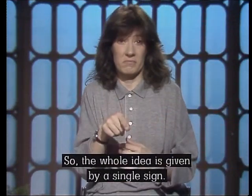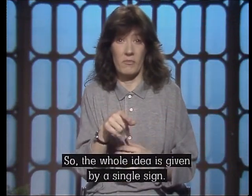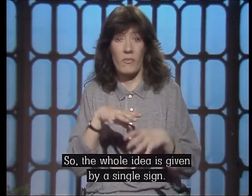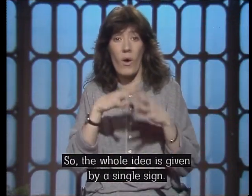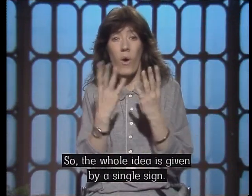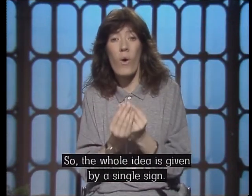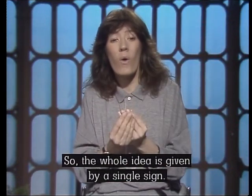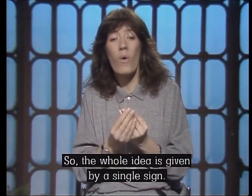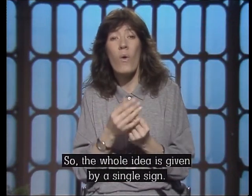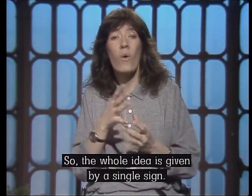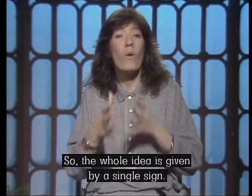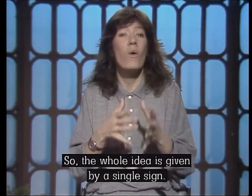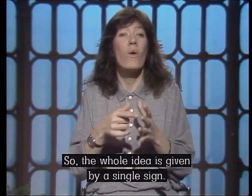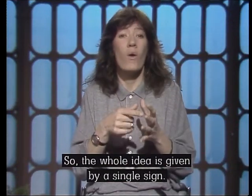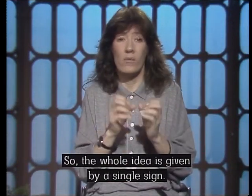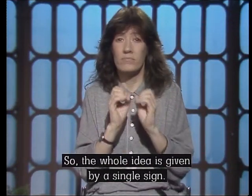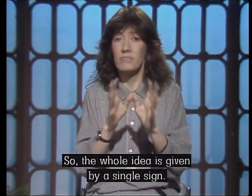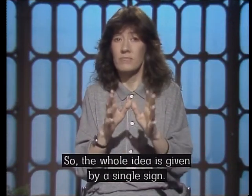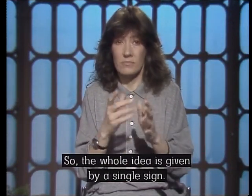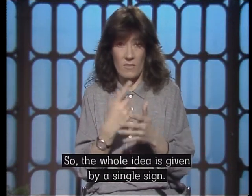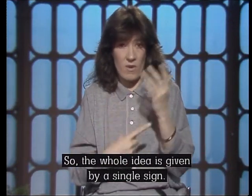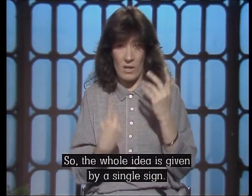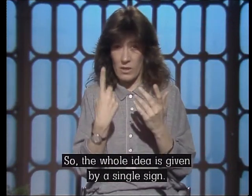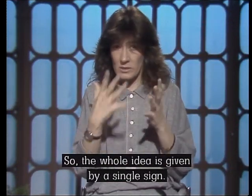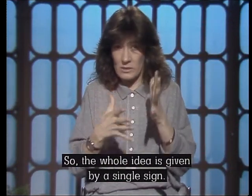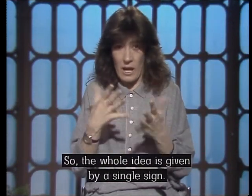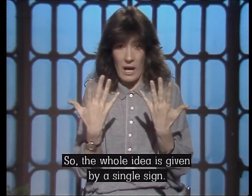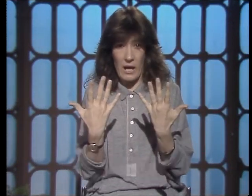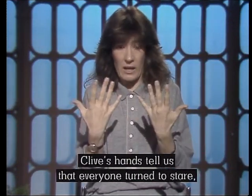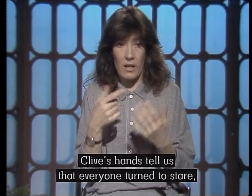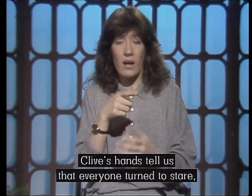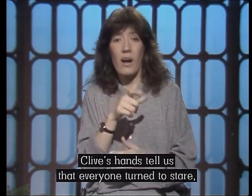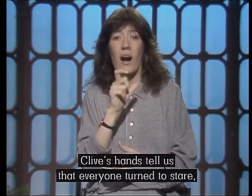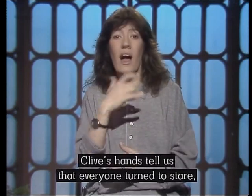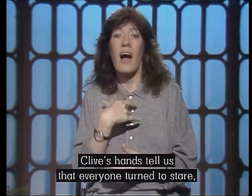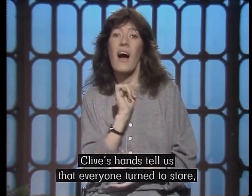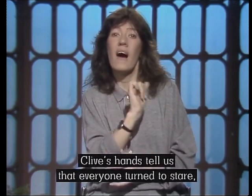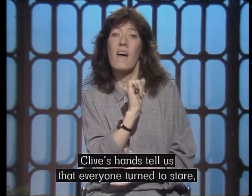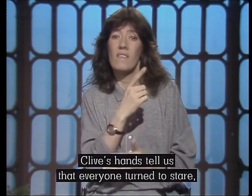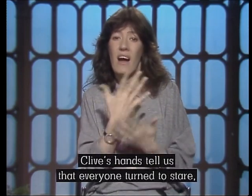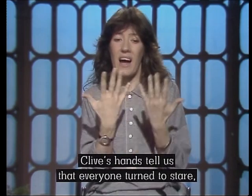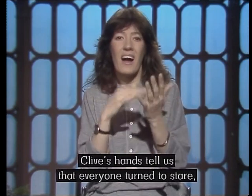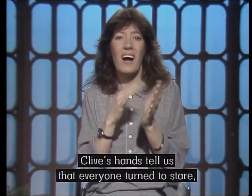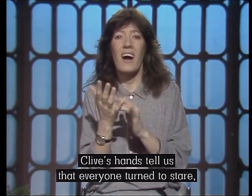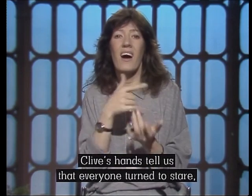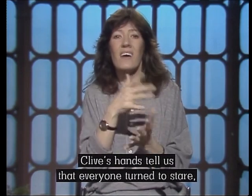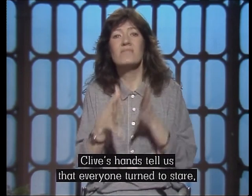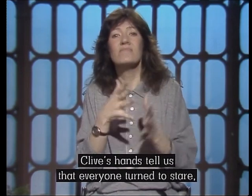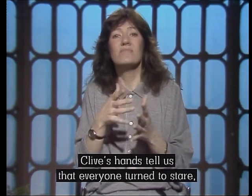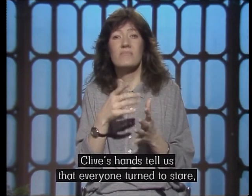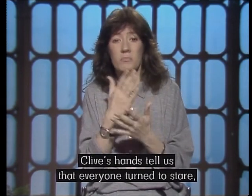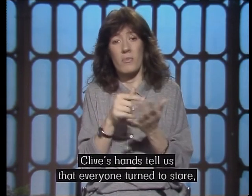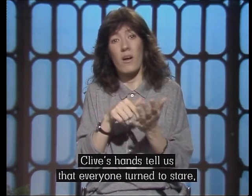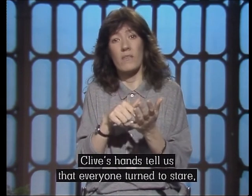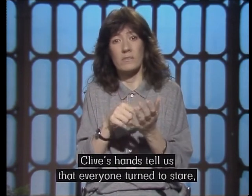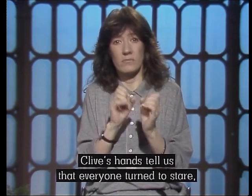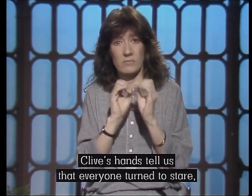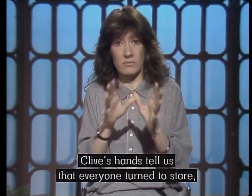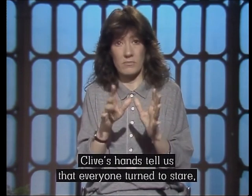So, the whole idea is given by a single sign. The part of the sign on Clive's hands tells us that everyone